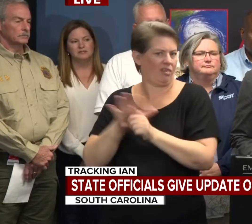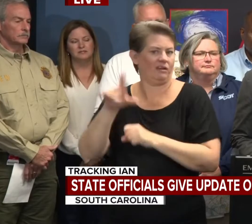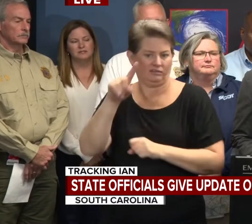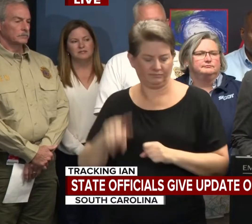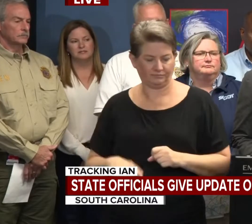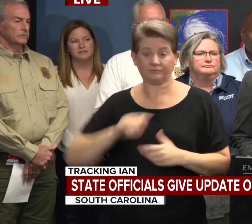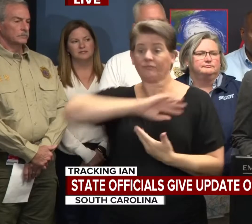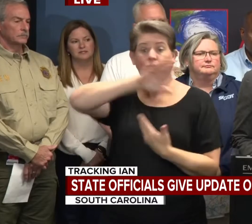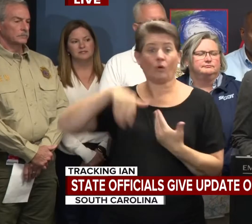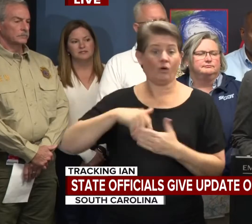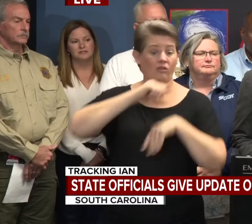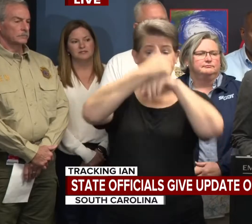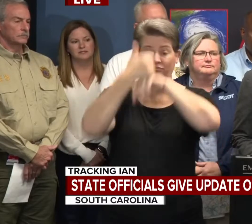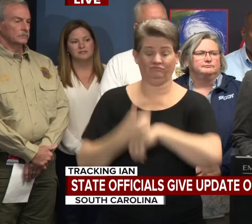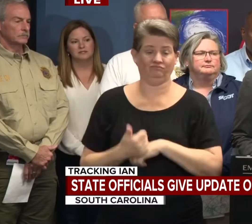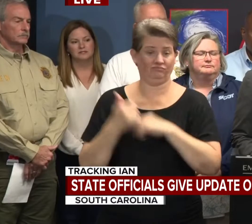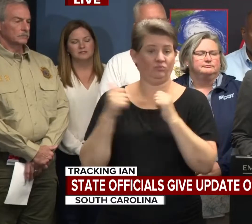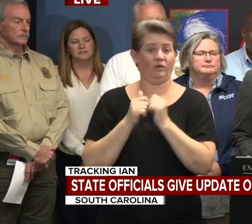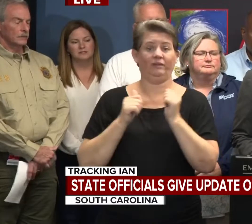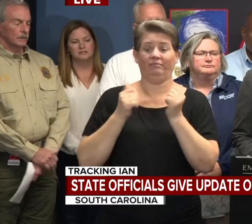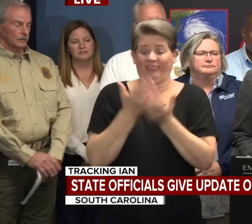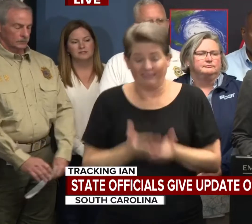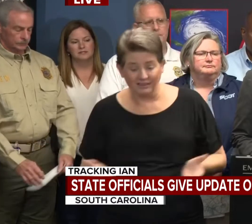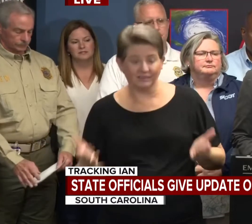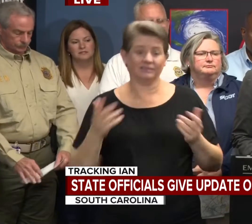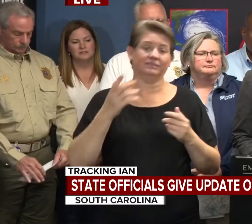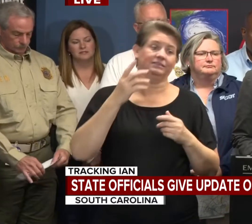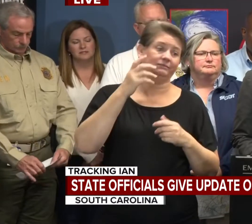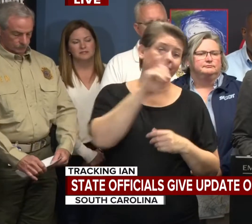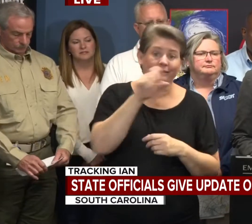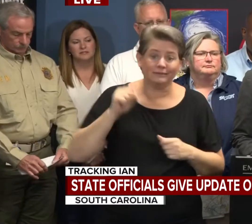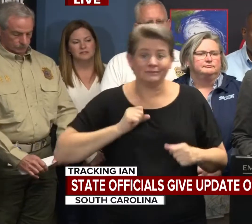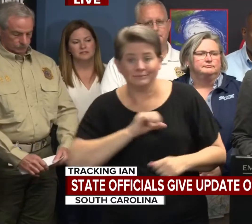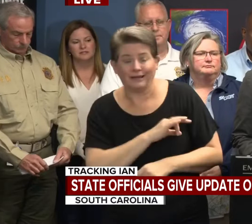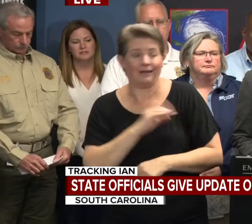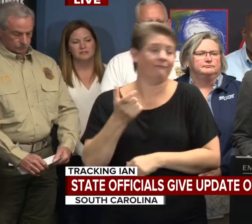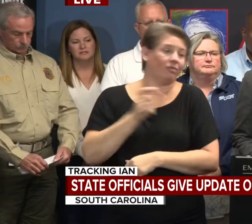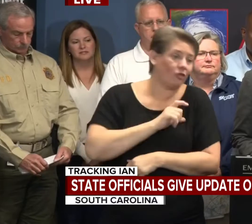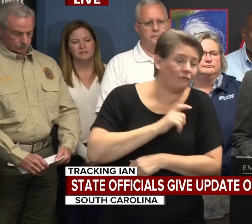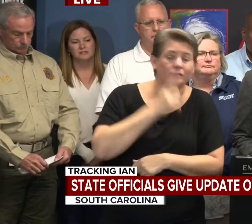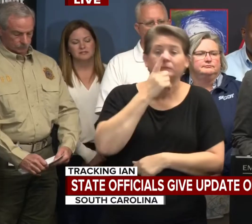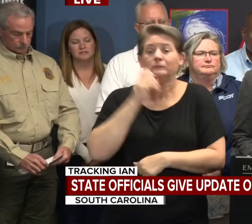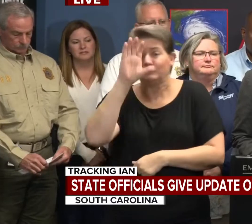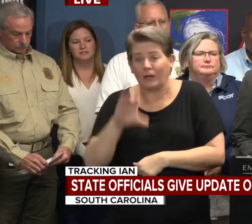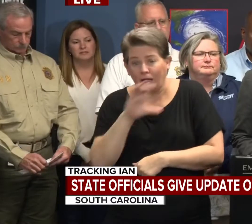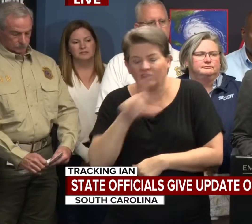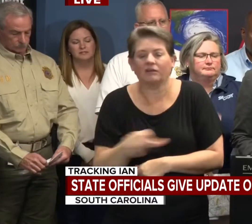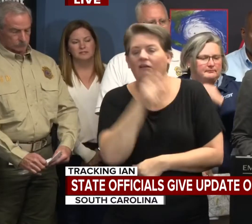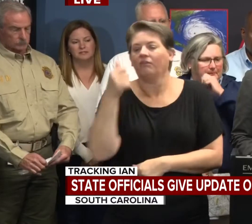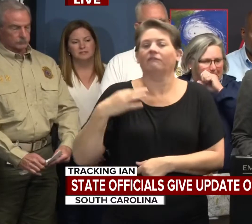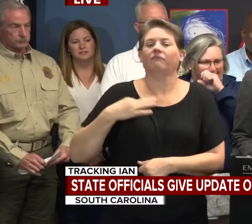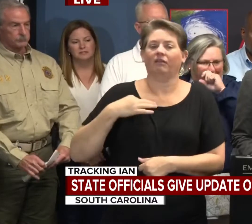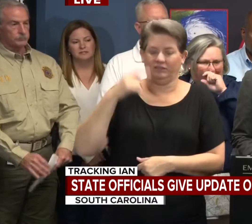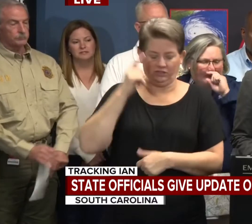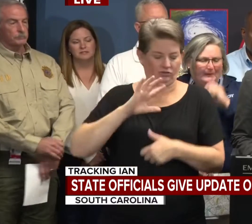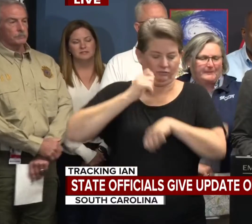locations are resourced. DSS staff, Red Cross volunteers, law enforcement, and other volunteer organizations are currently